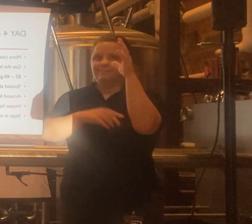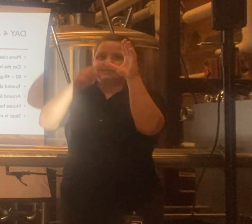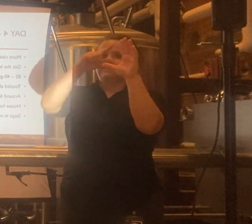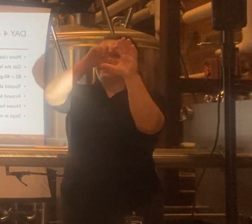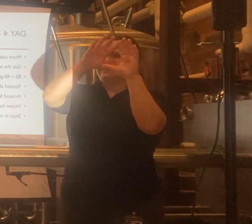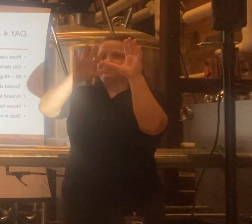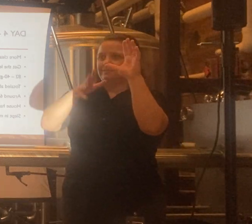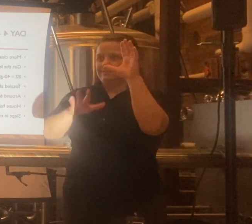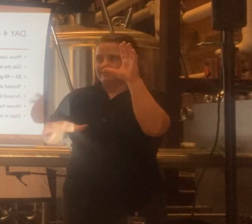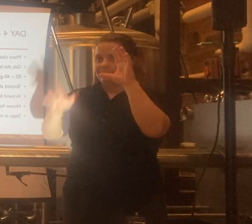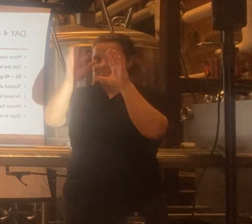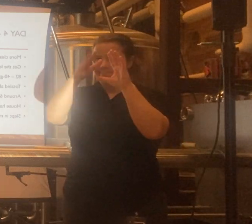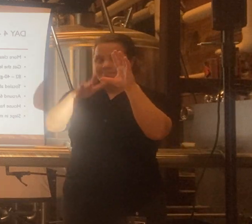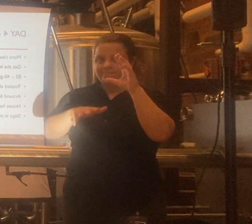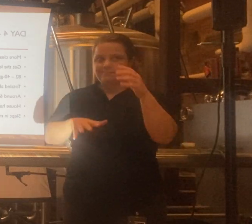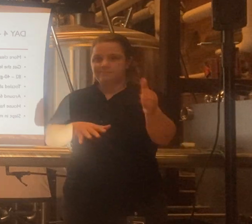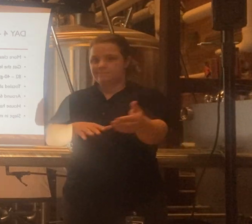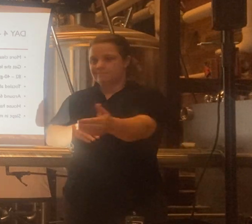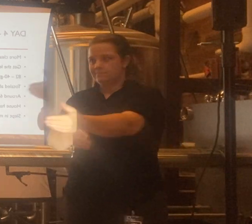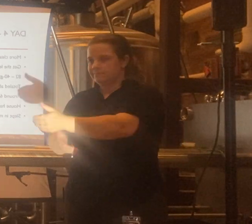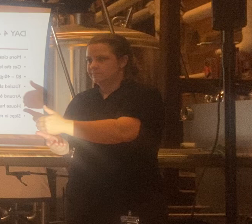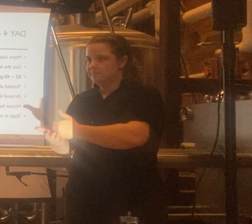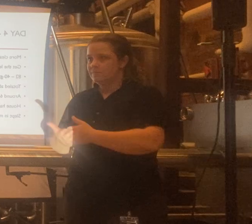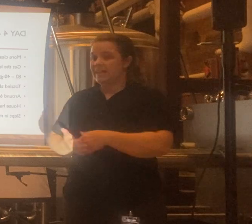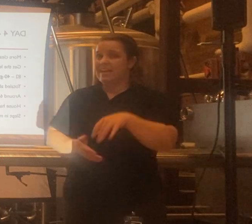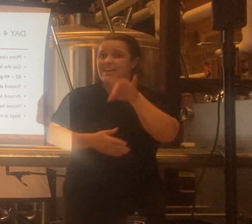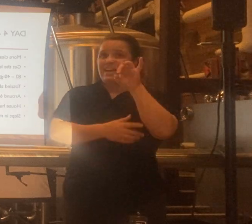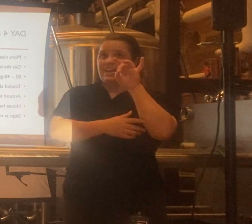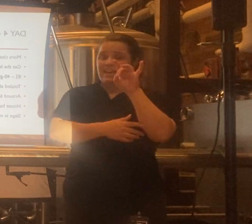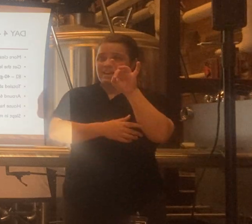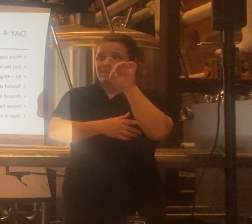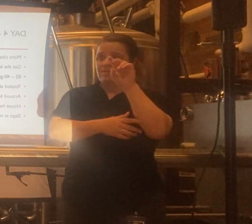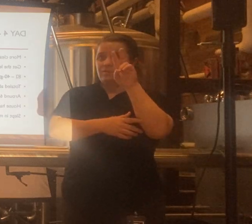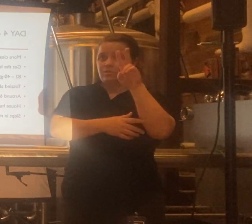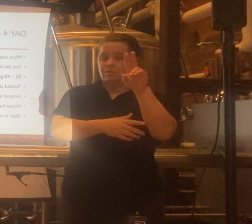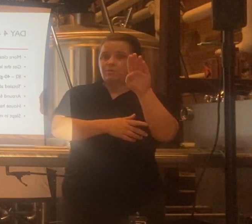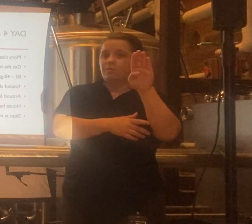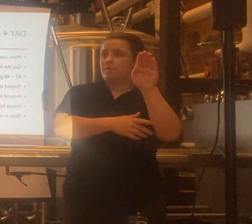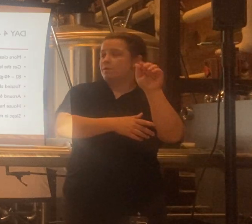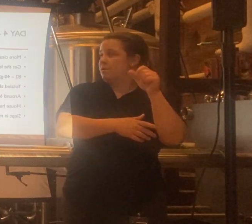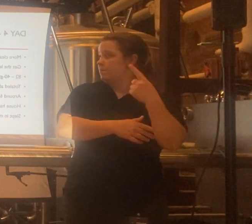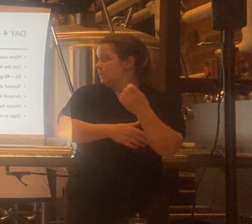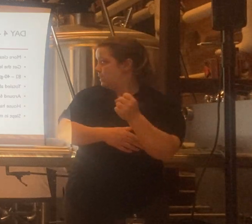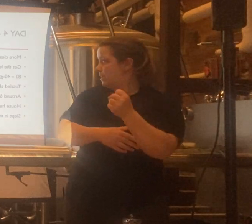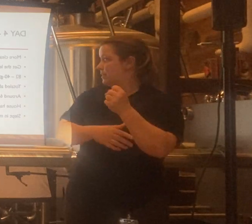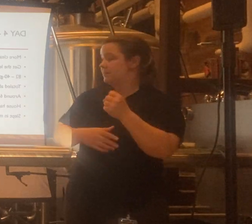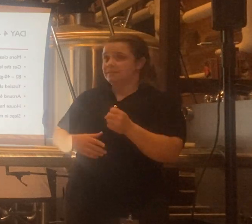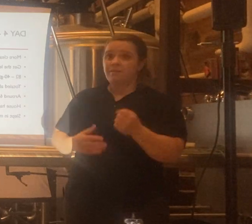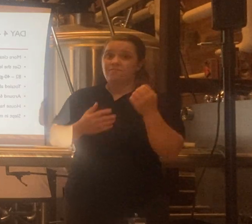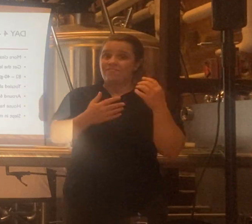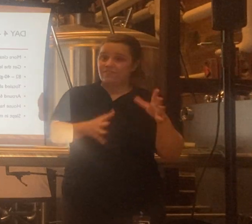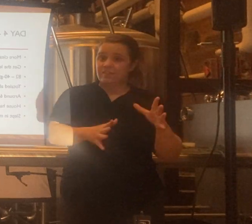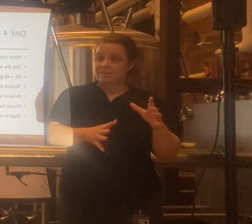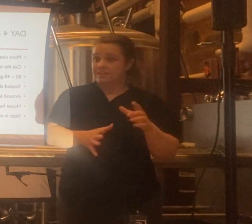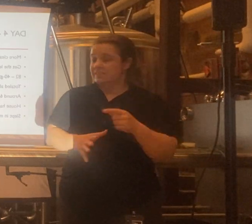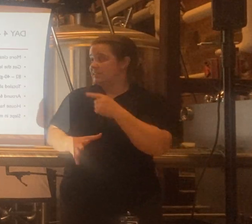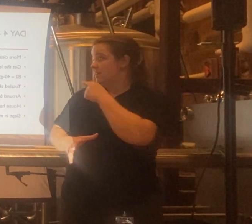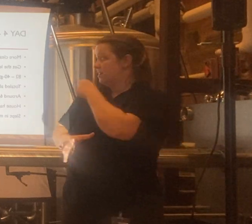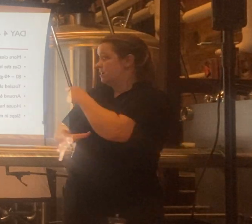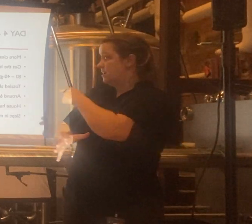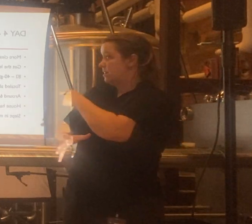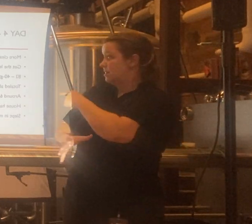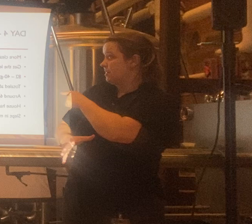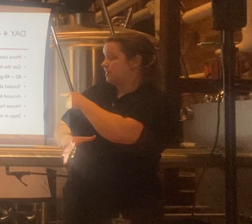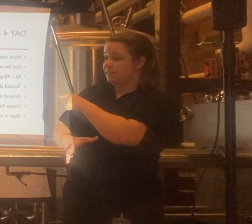of stuff. And then, even after 82 bags, I had to fill this guy with the remaining debris. So I ended up using